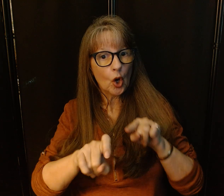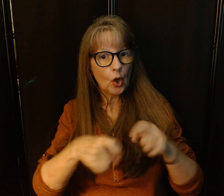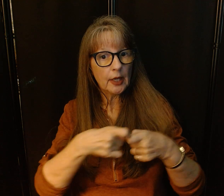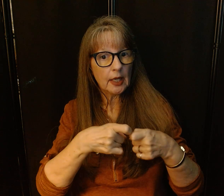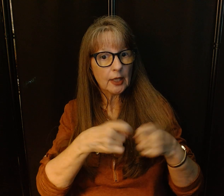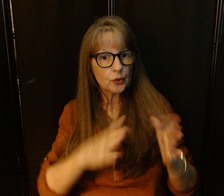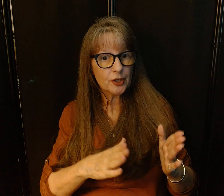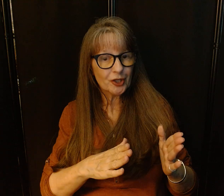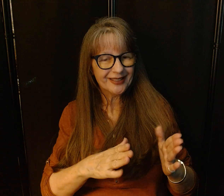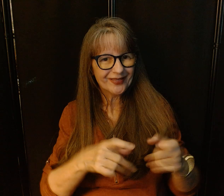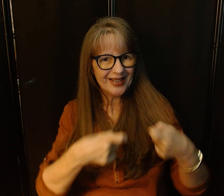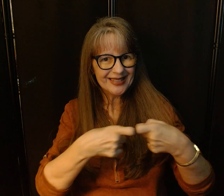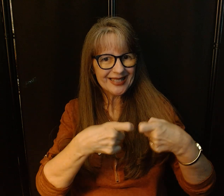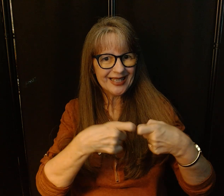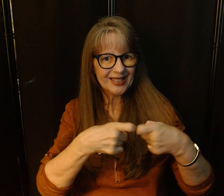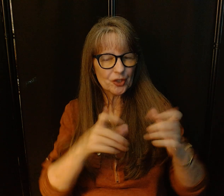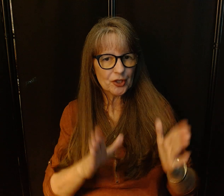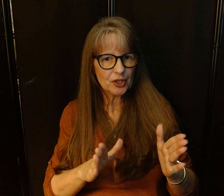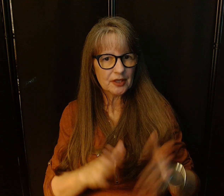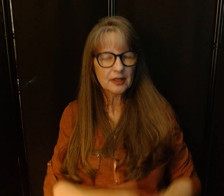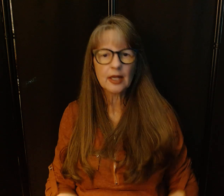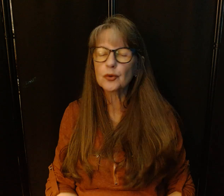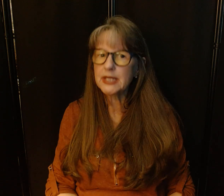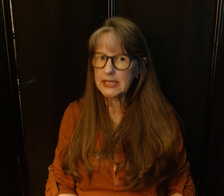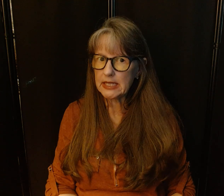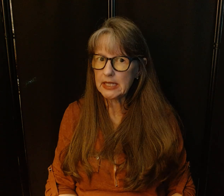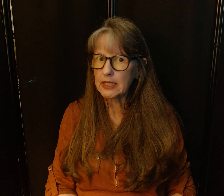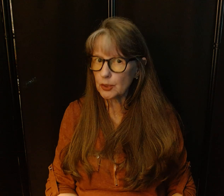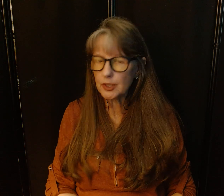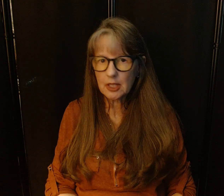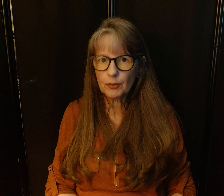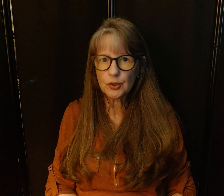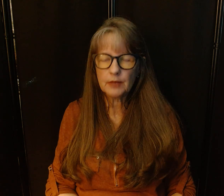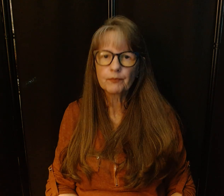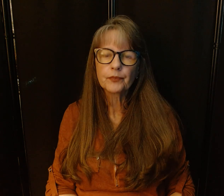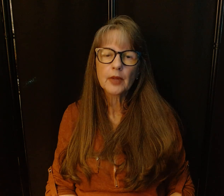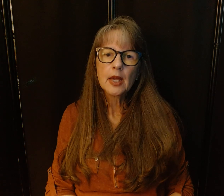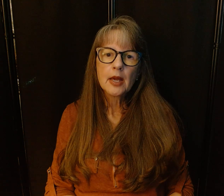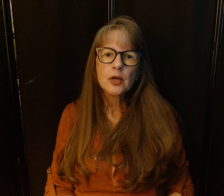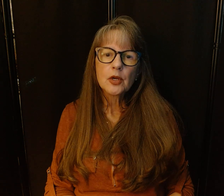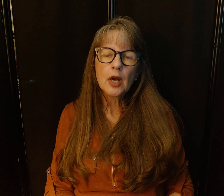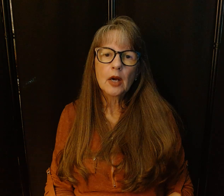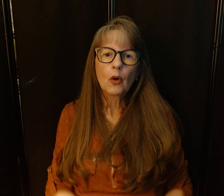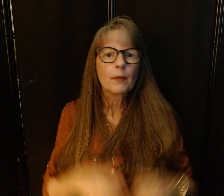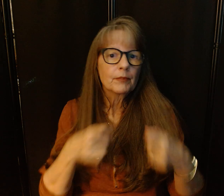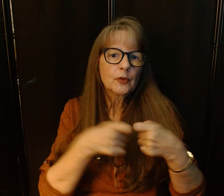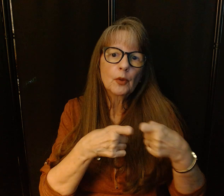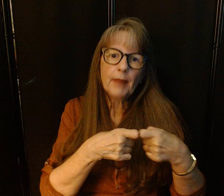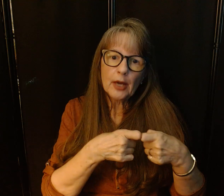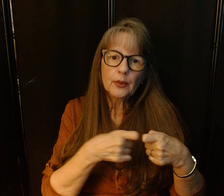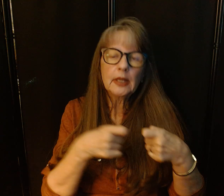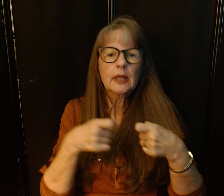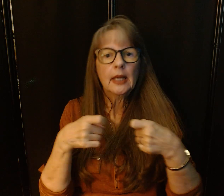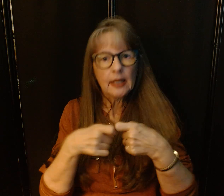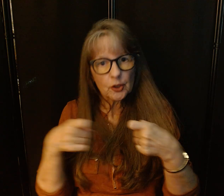an electrician, right? See, an electrician, electricity person. Or, you know, battery,